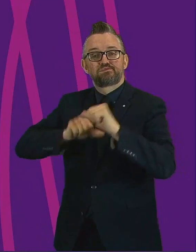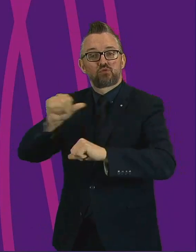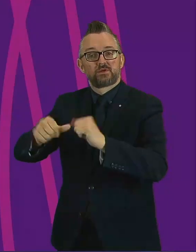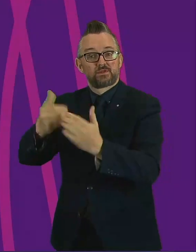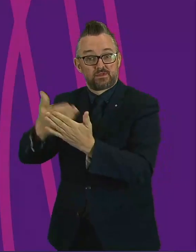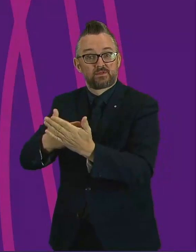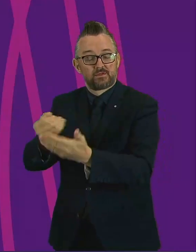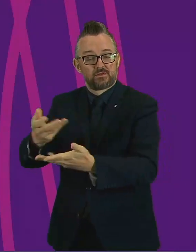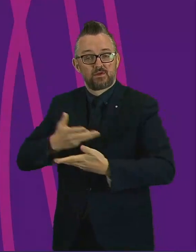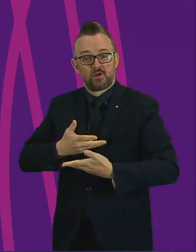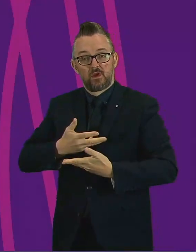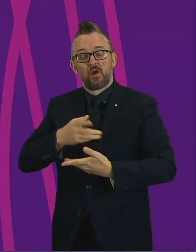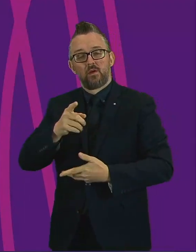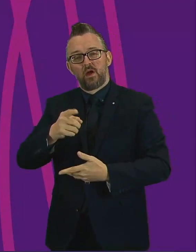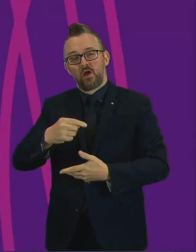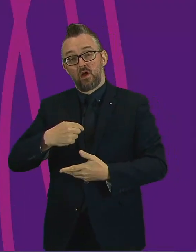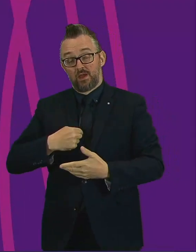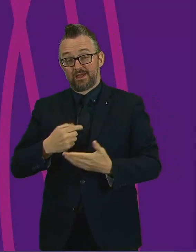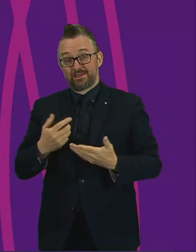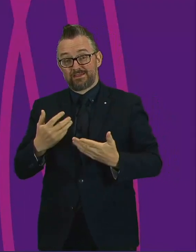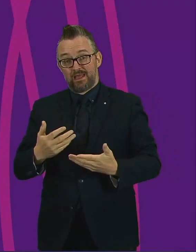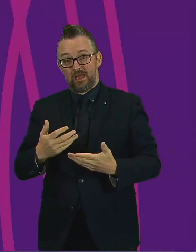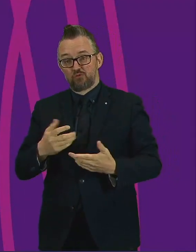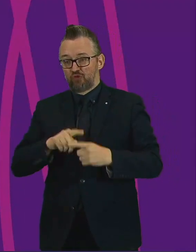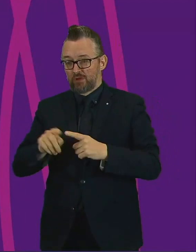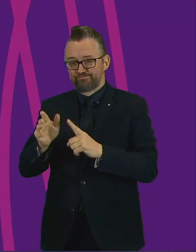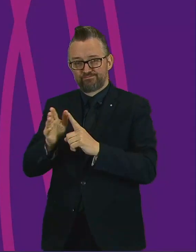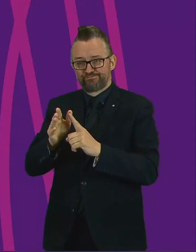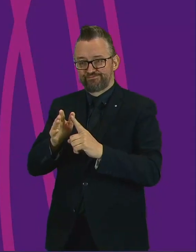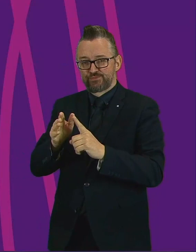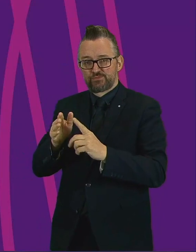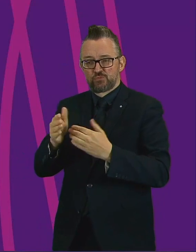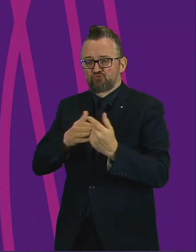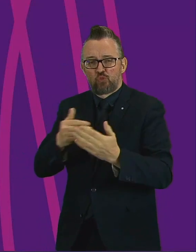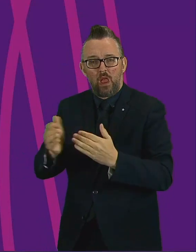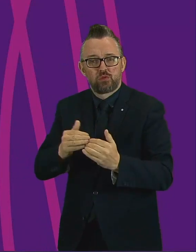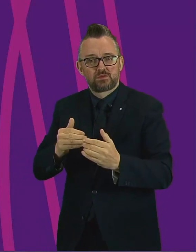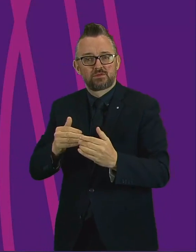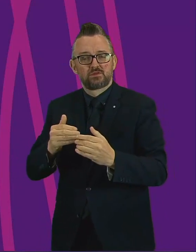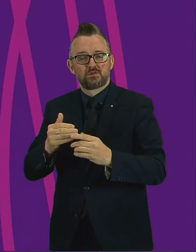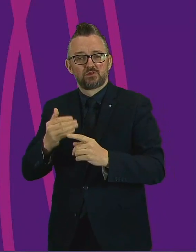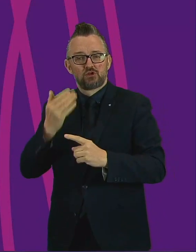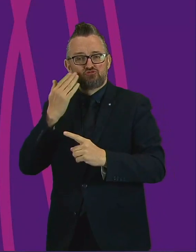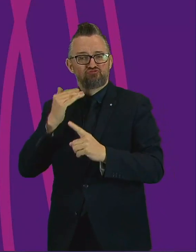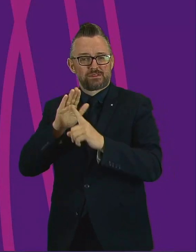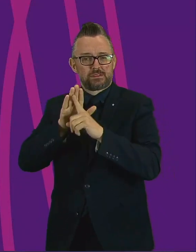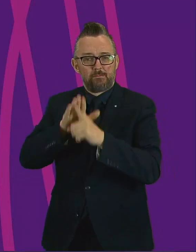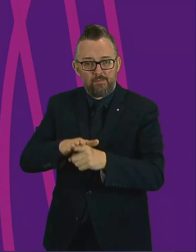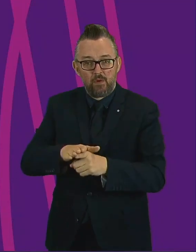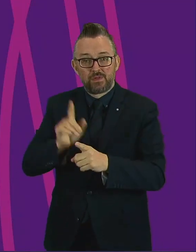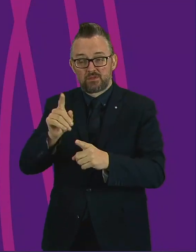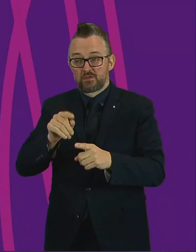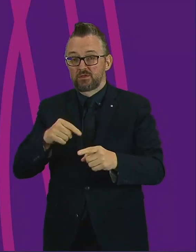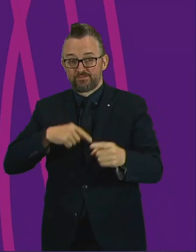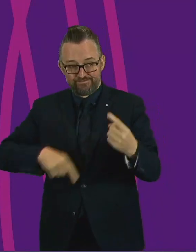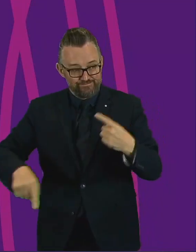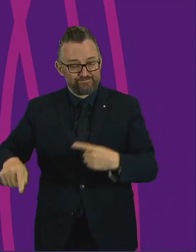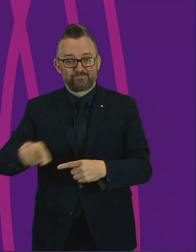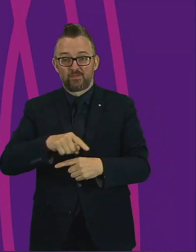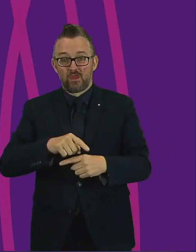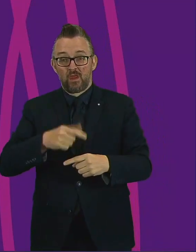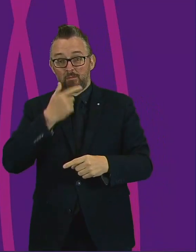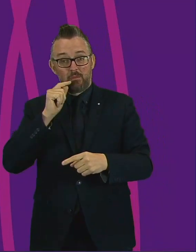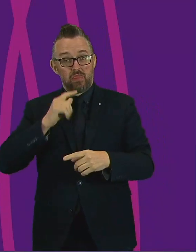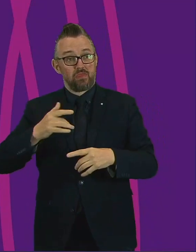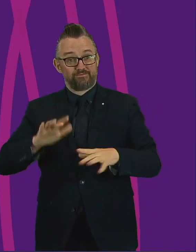But even as we seek to address racism and inequality at home, many of our fellow citizens are looking at coverage of the